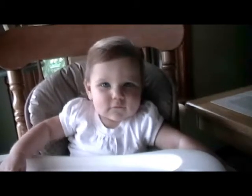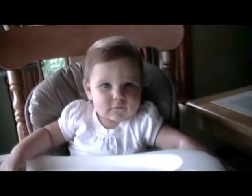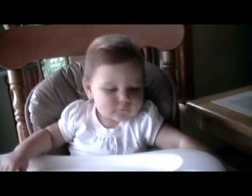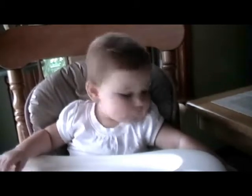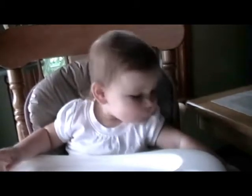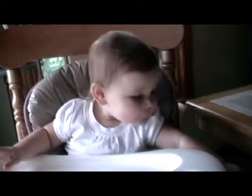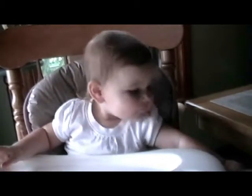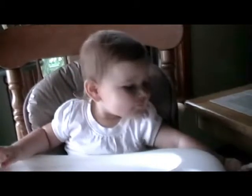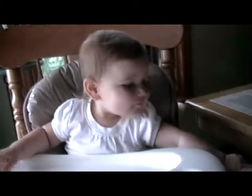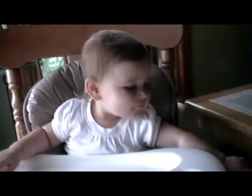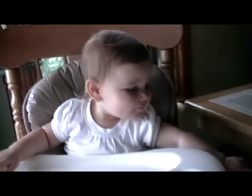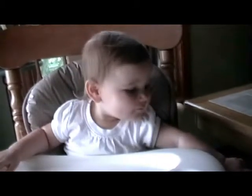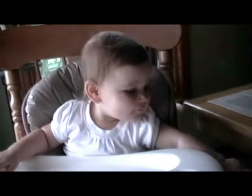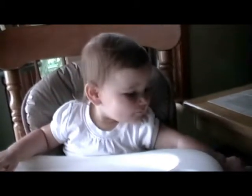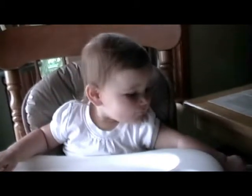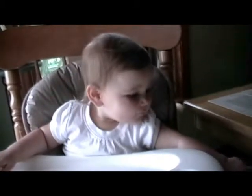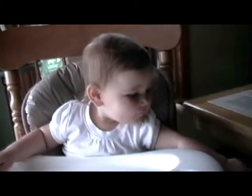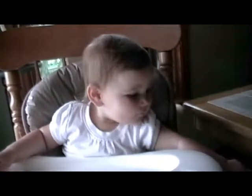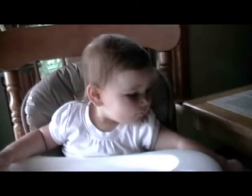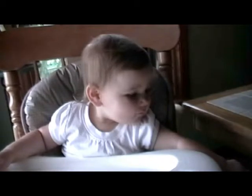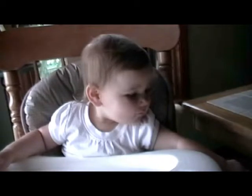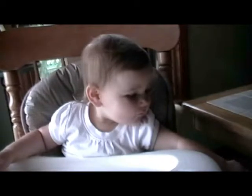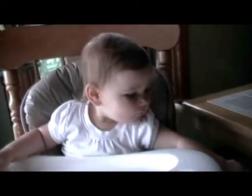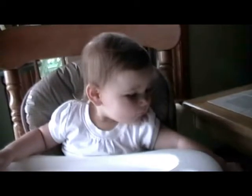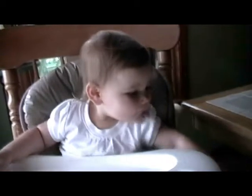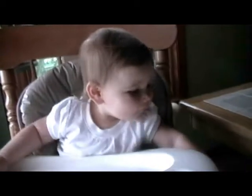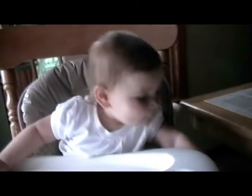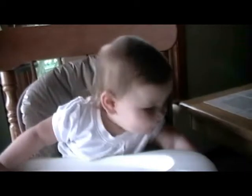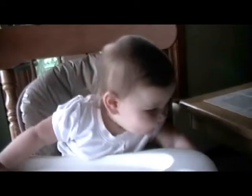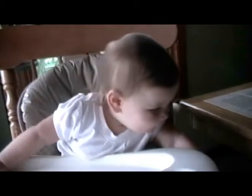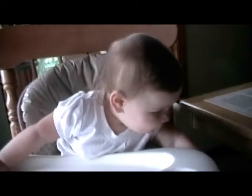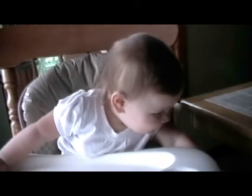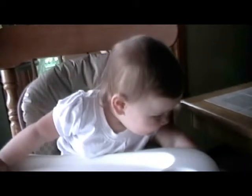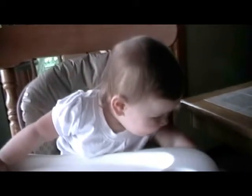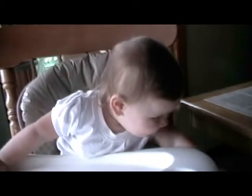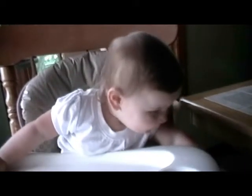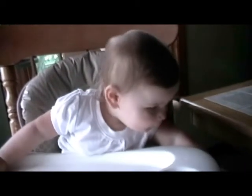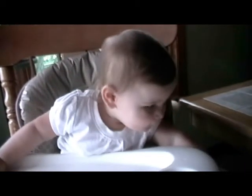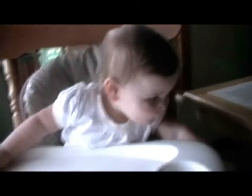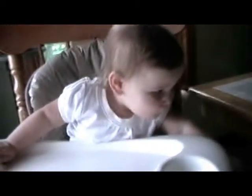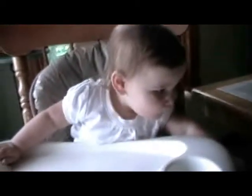No. Are we done? Yeah.